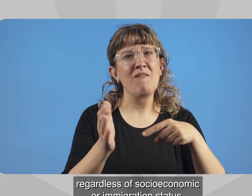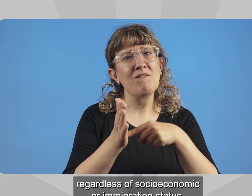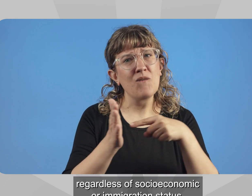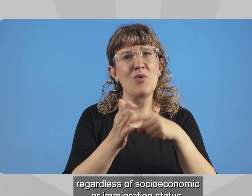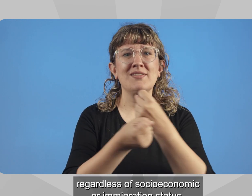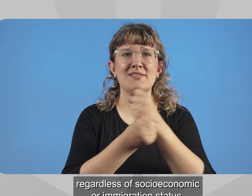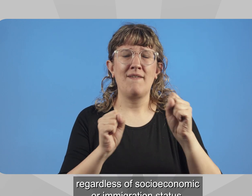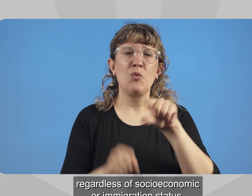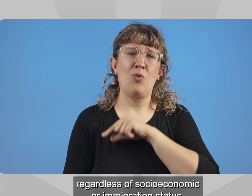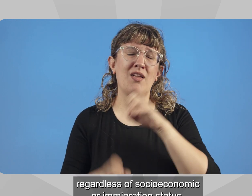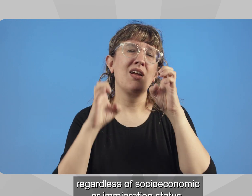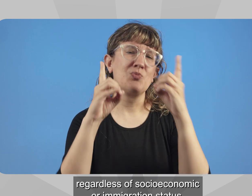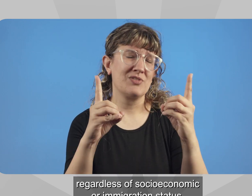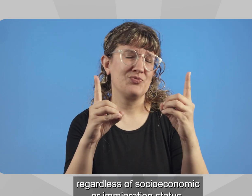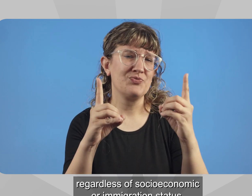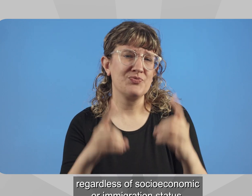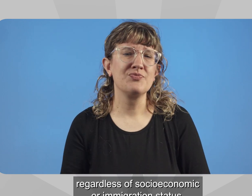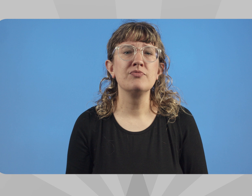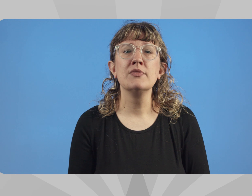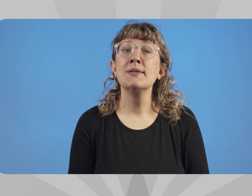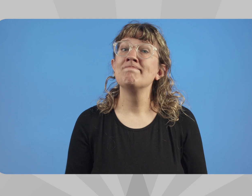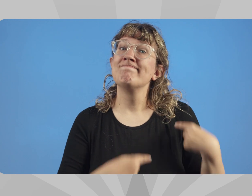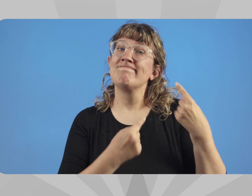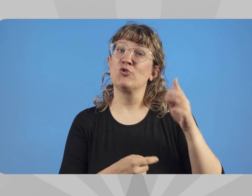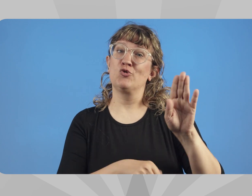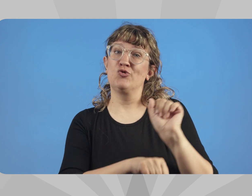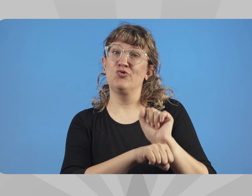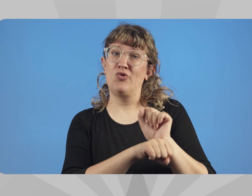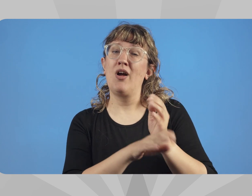of socioeconomic or immigration status.